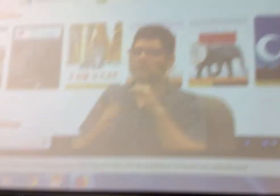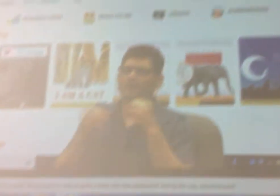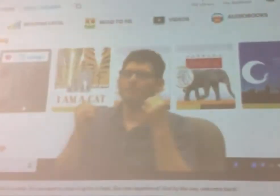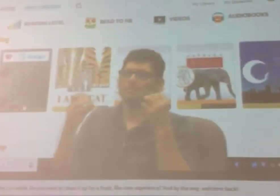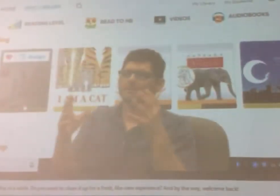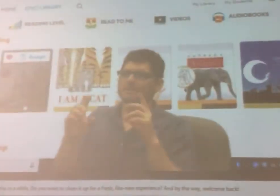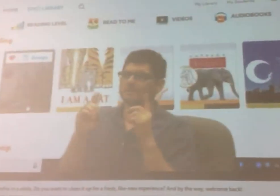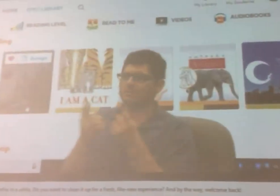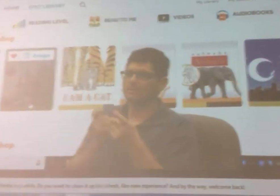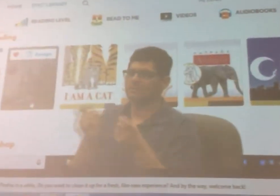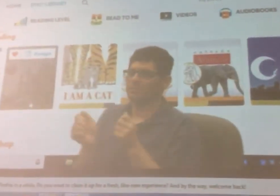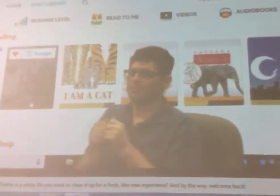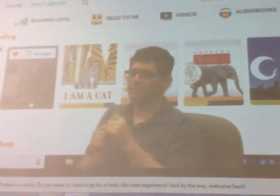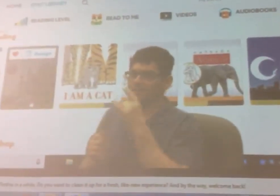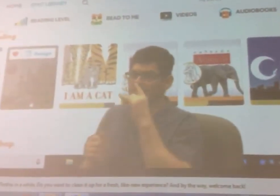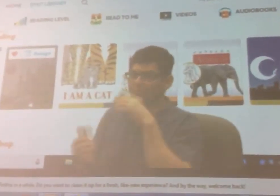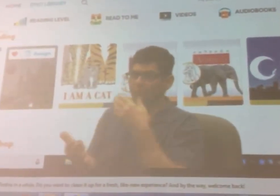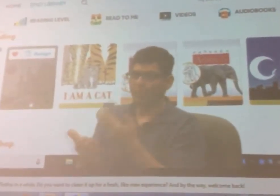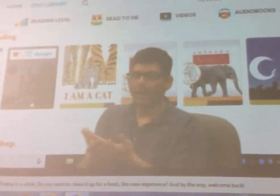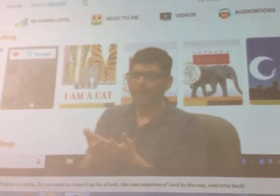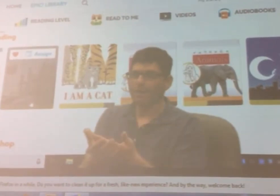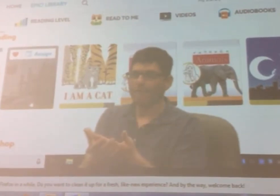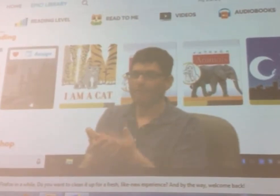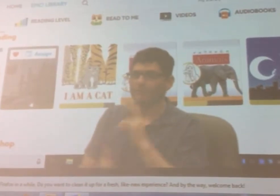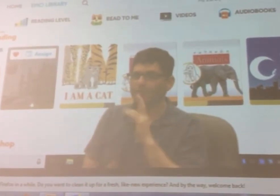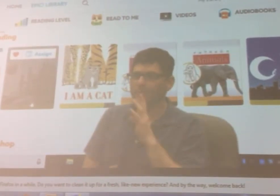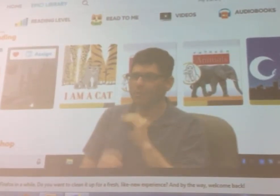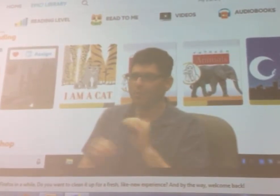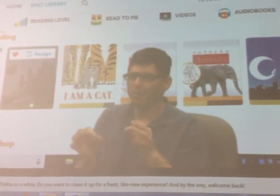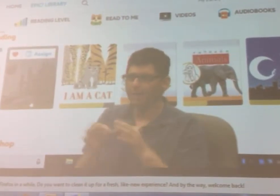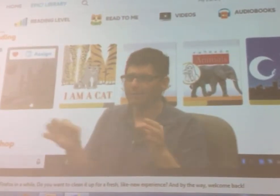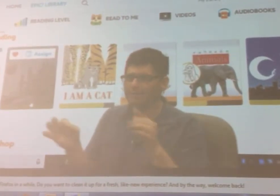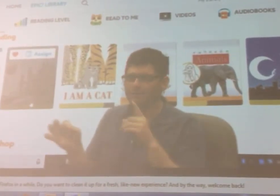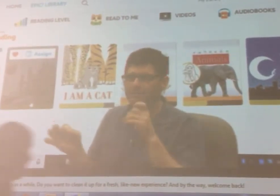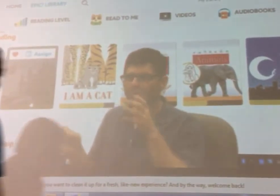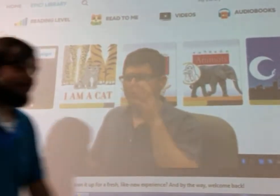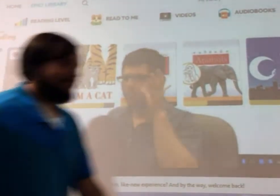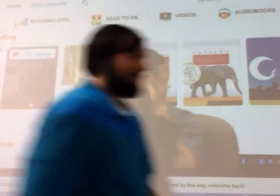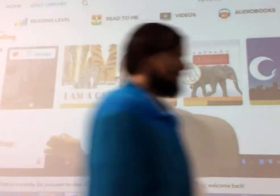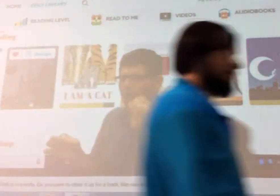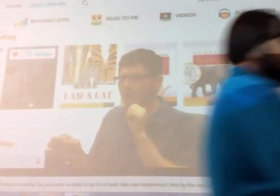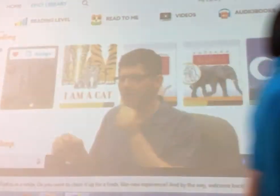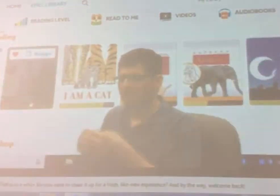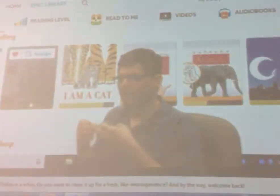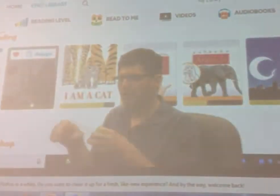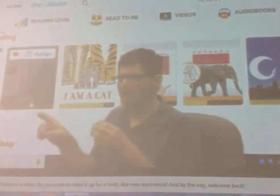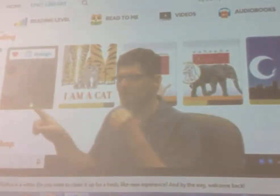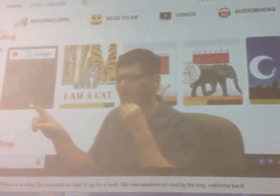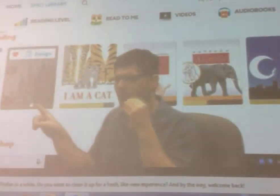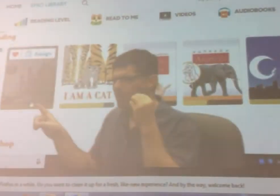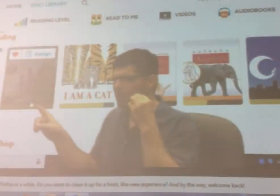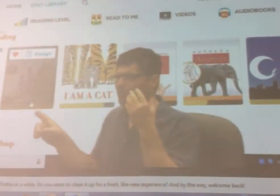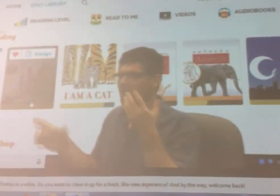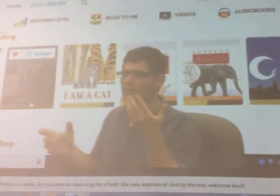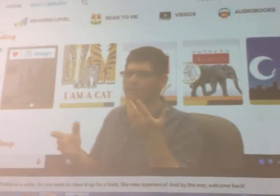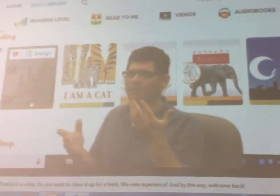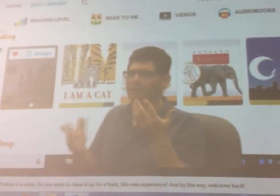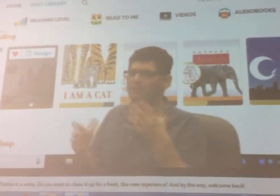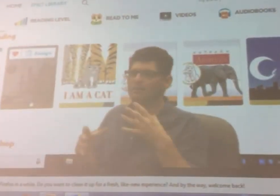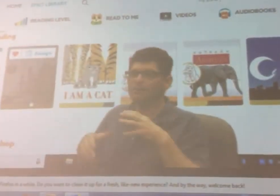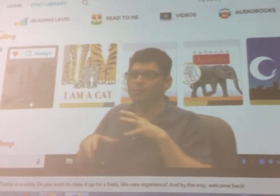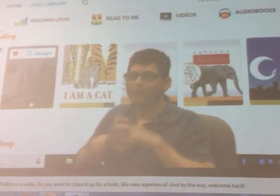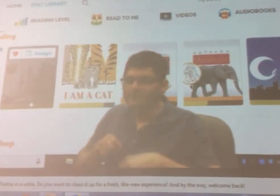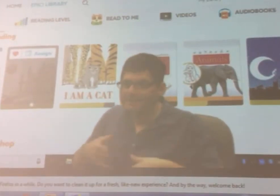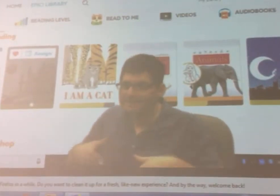Or Joan? We're aware that many kiddos arrive at the school, either preschool or in kindergarten